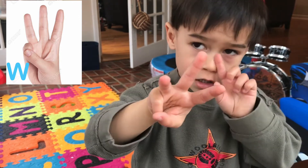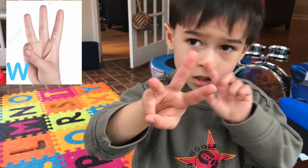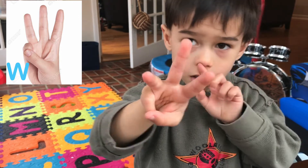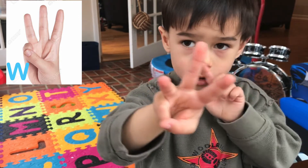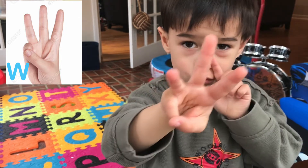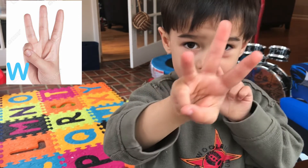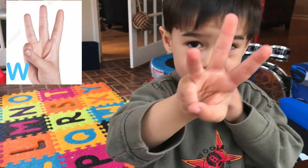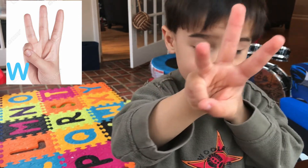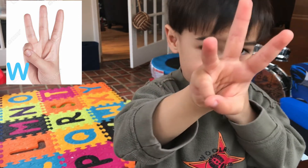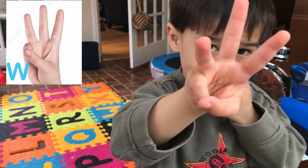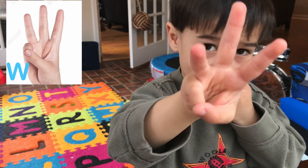Wagon.